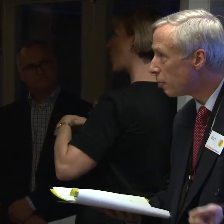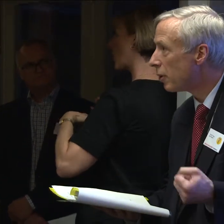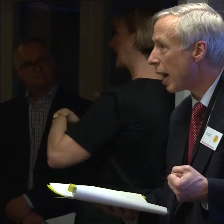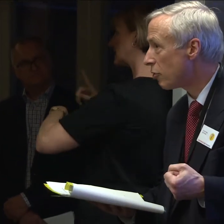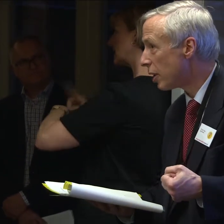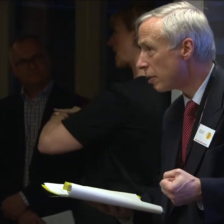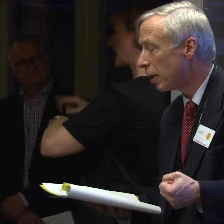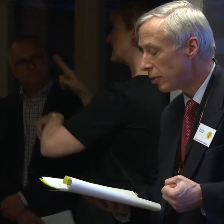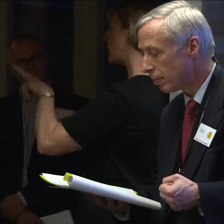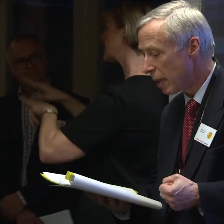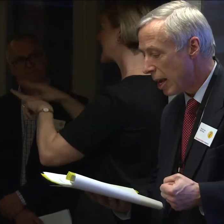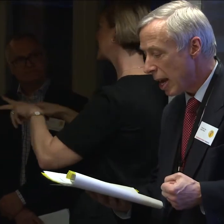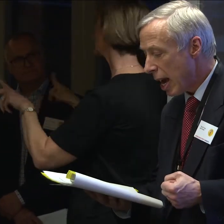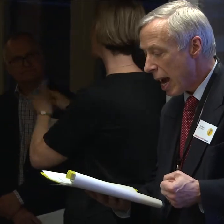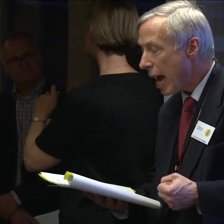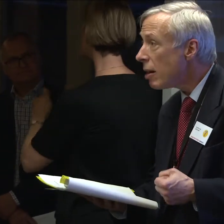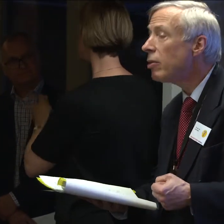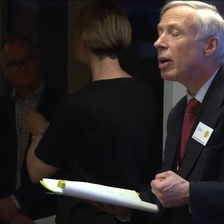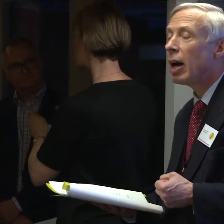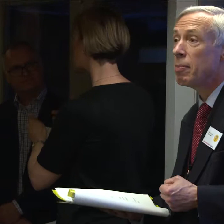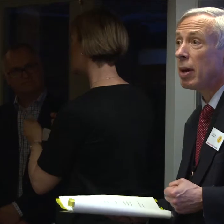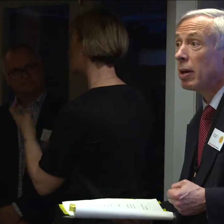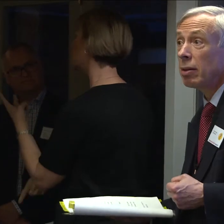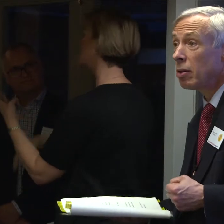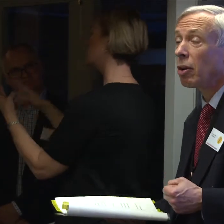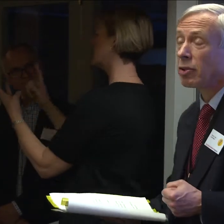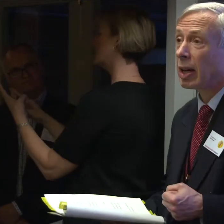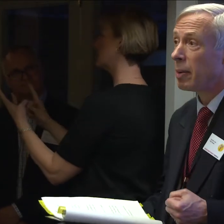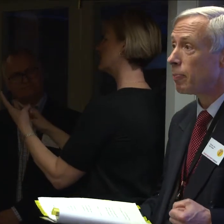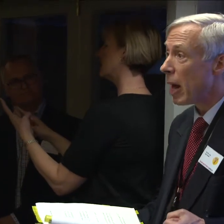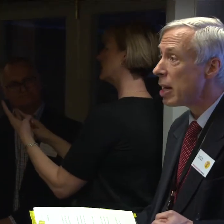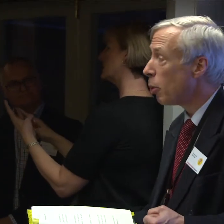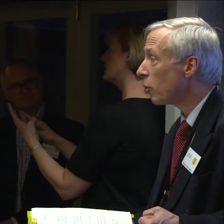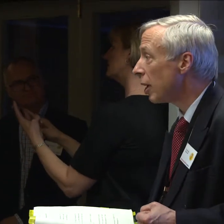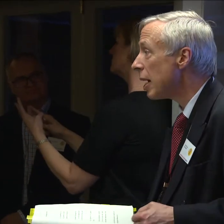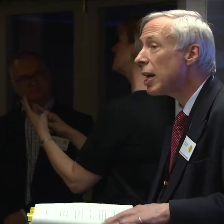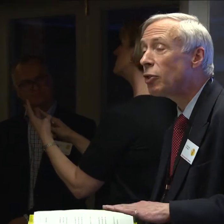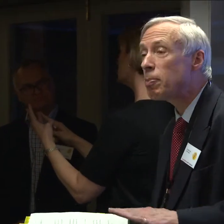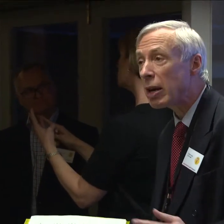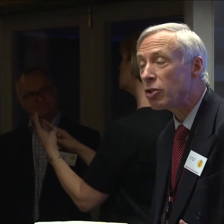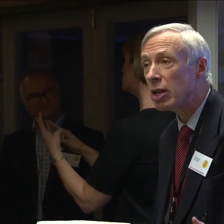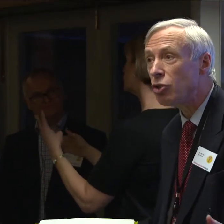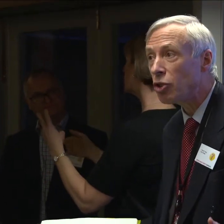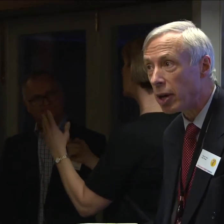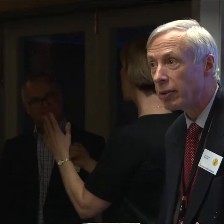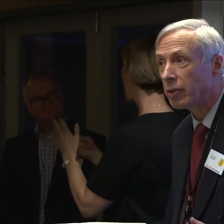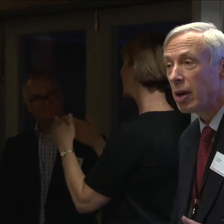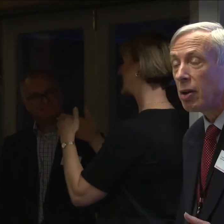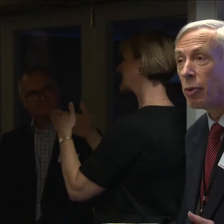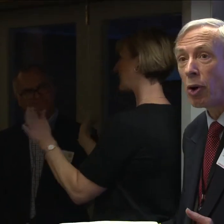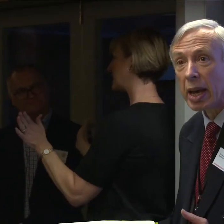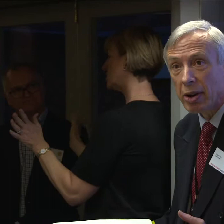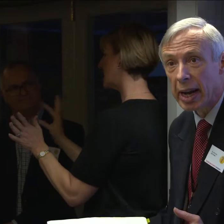assessment and treatment, and not unimportantly, an expansion in choice